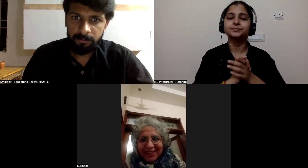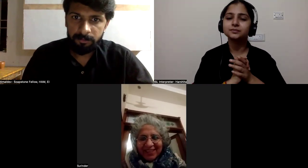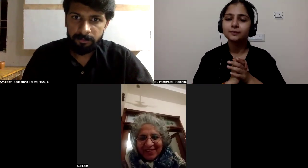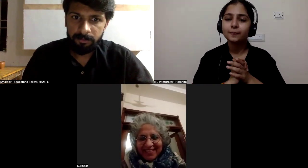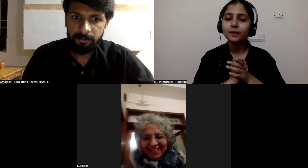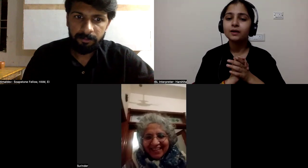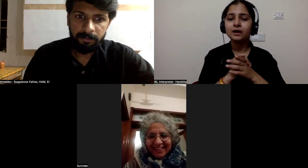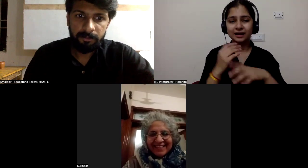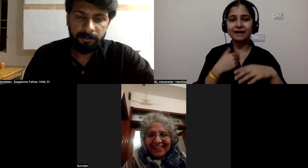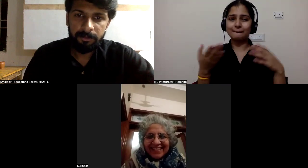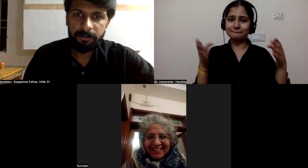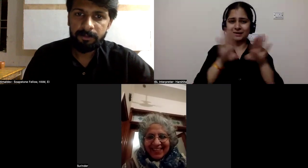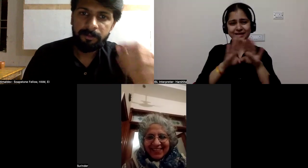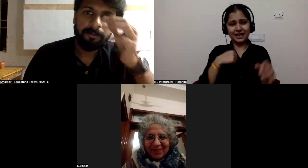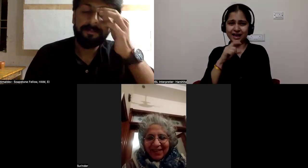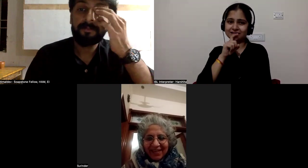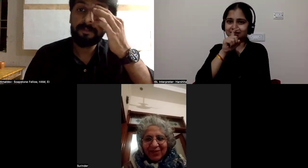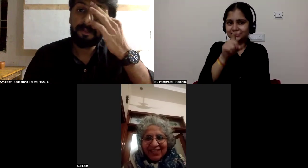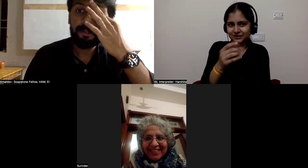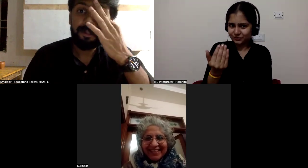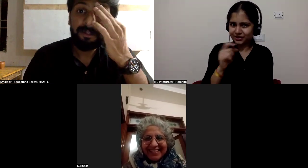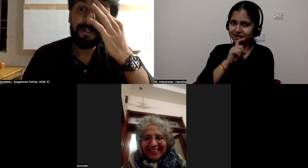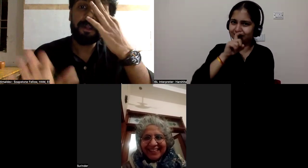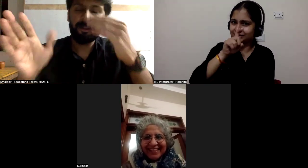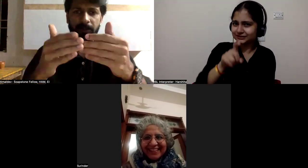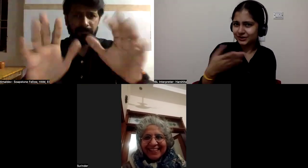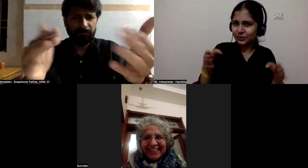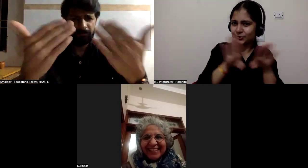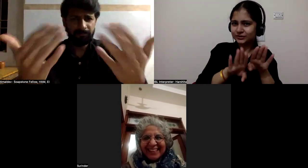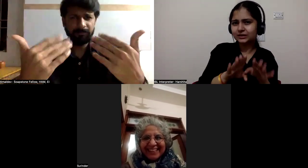Though we are closing, can I still ask some question?